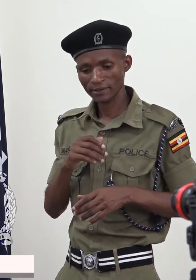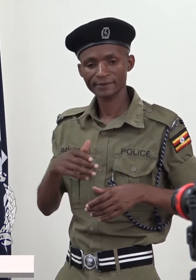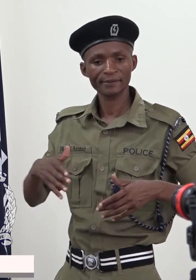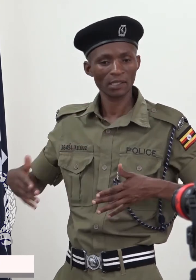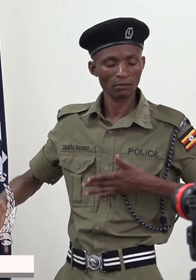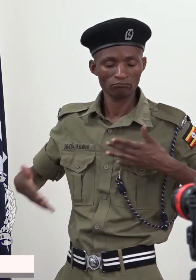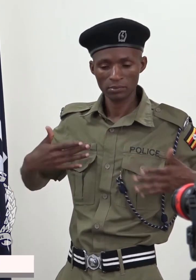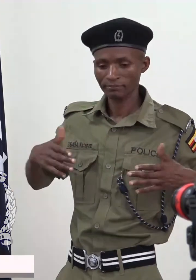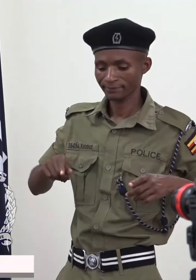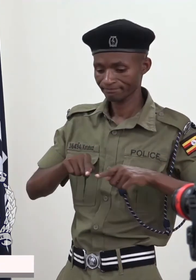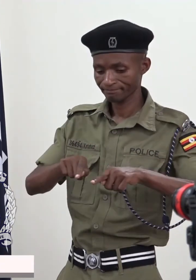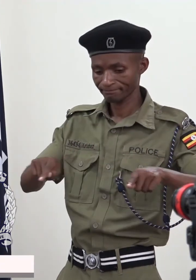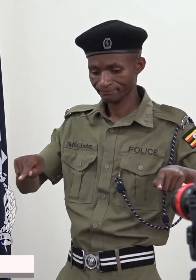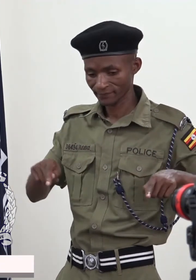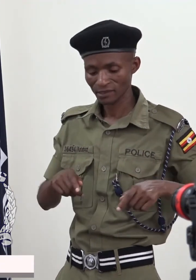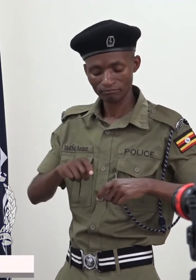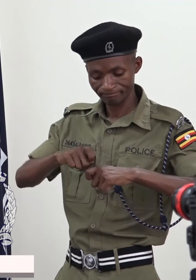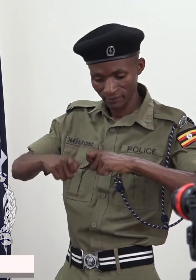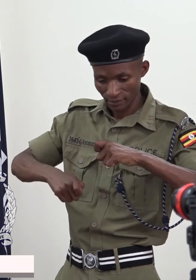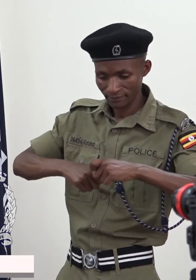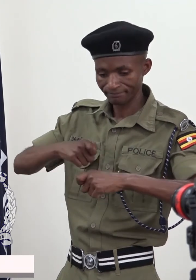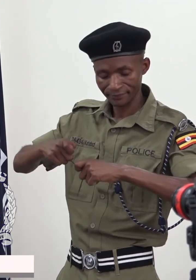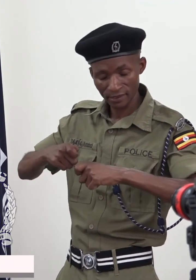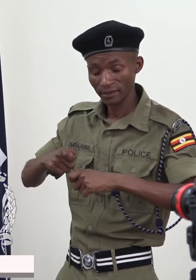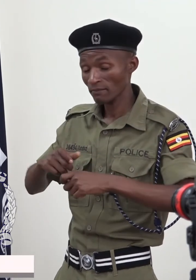They tied him with a sisal rope